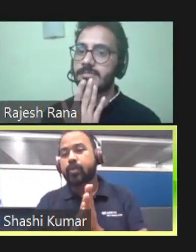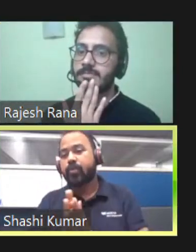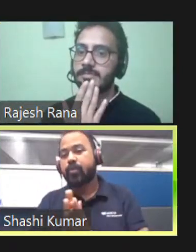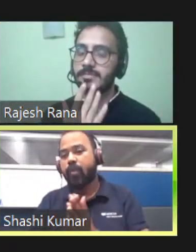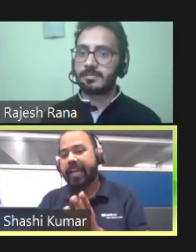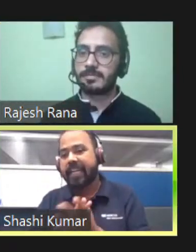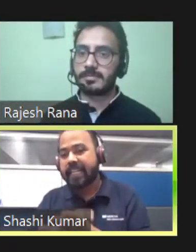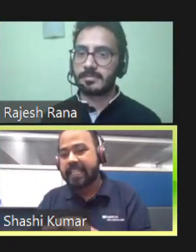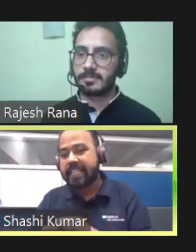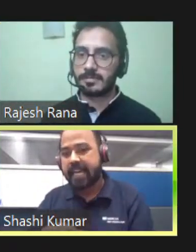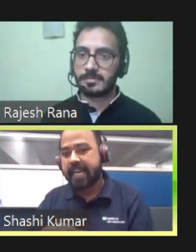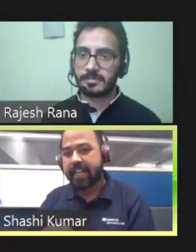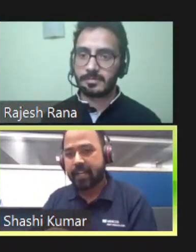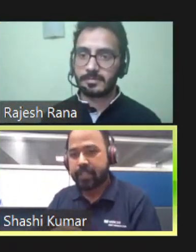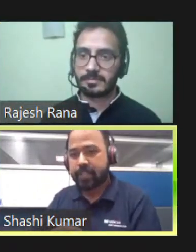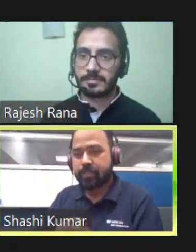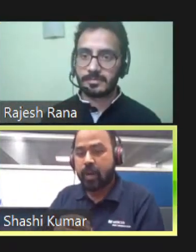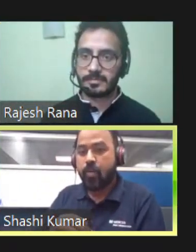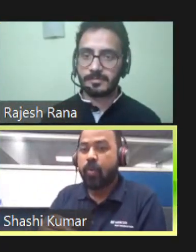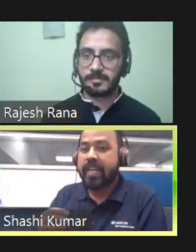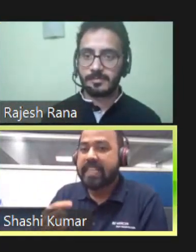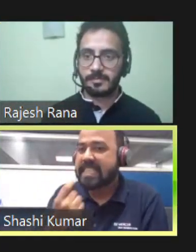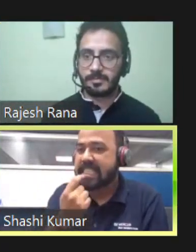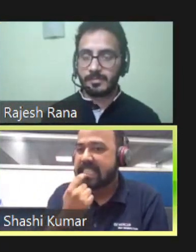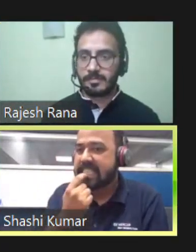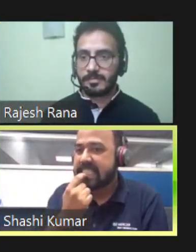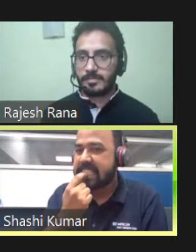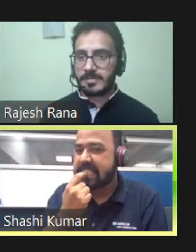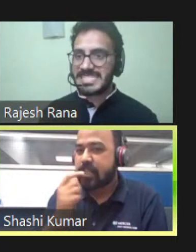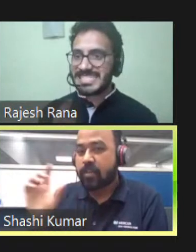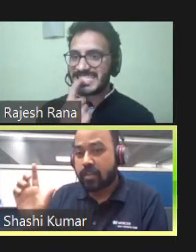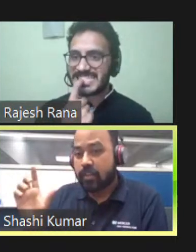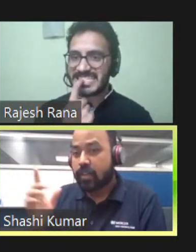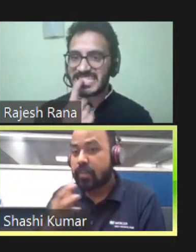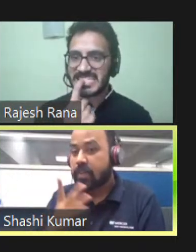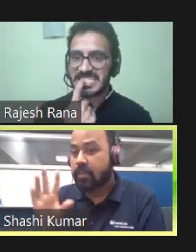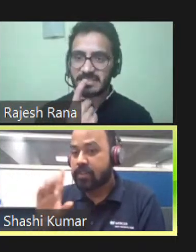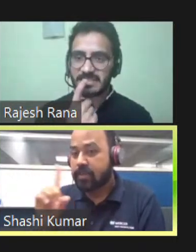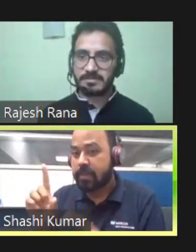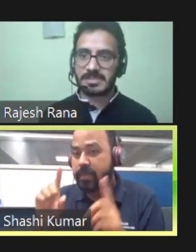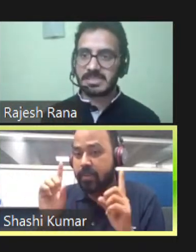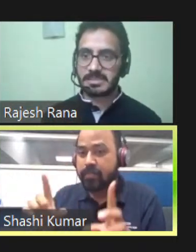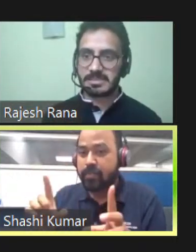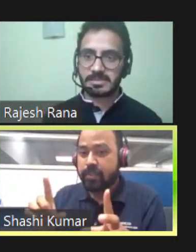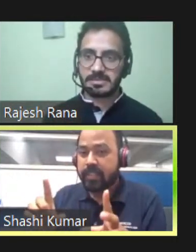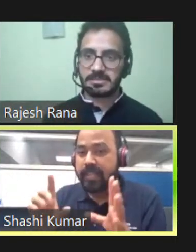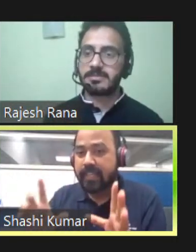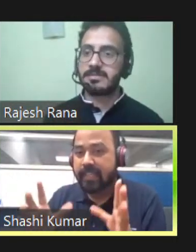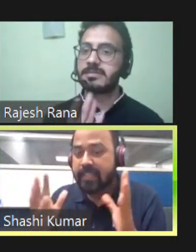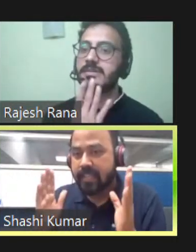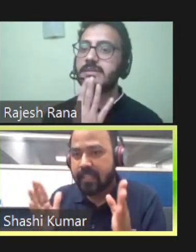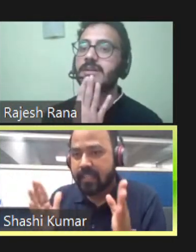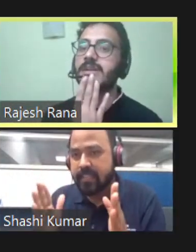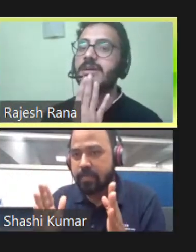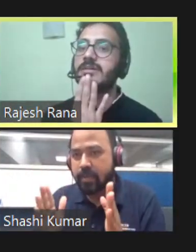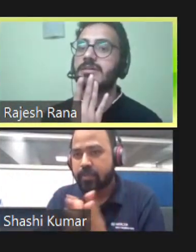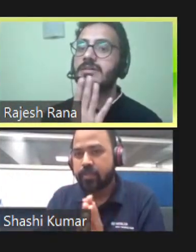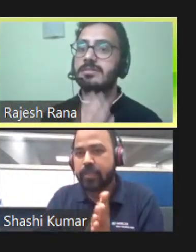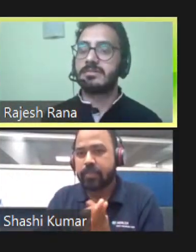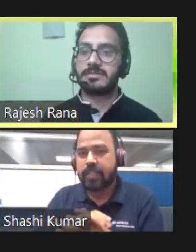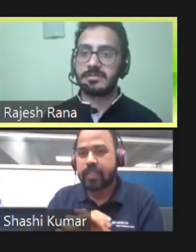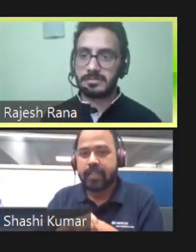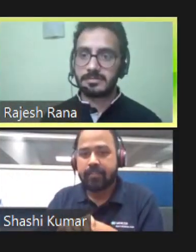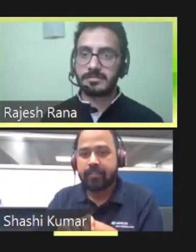how to say white in sign language? Now, white is, you are talking about colors. Remember, you have to share a context. Context is